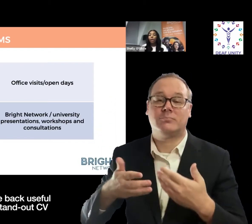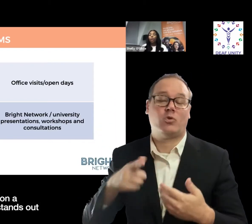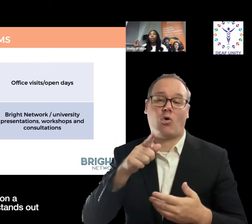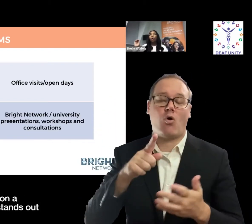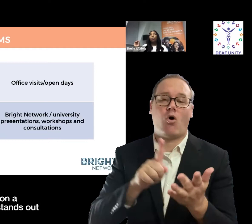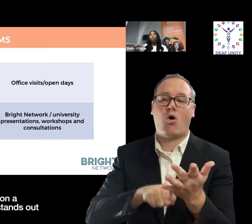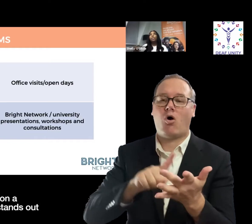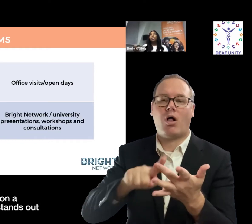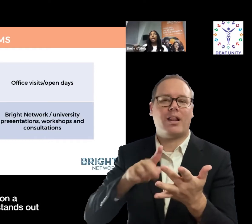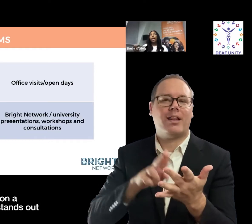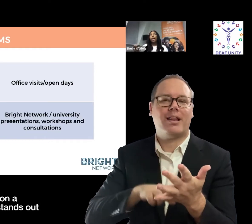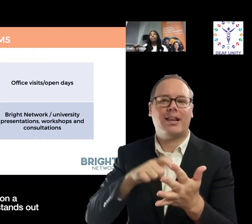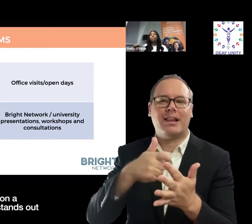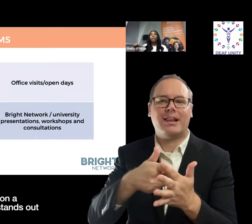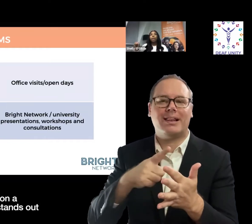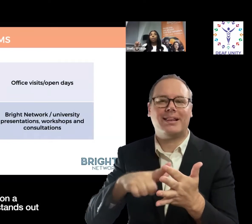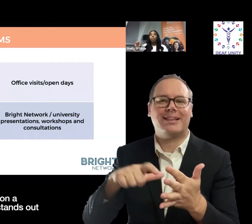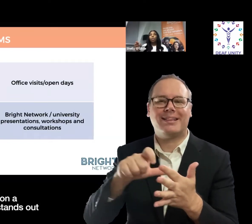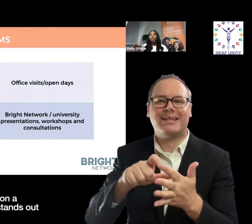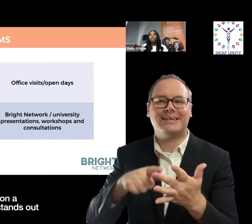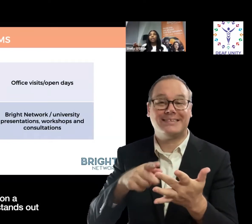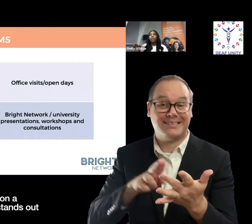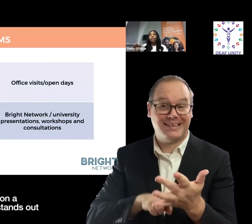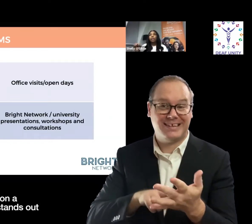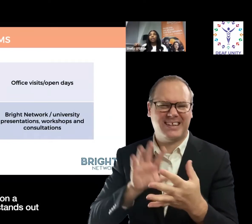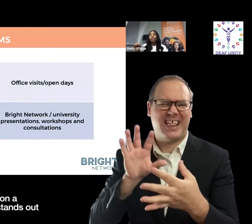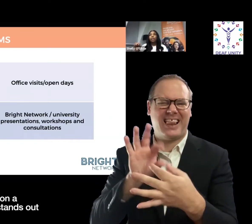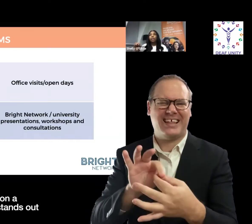CV, or what